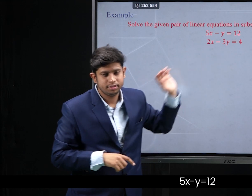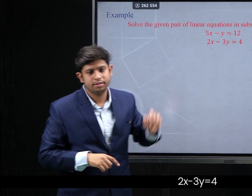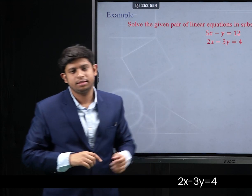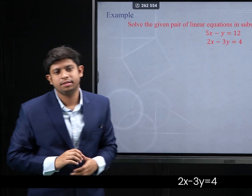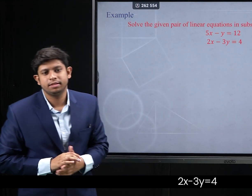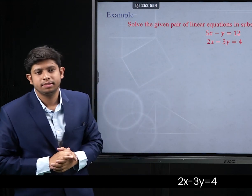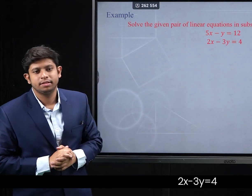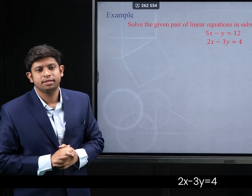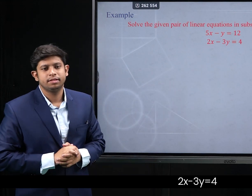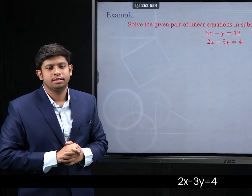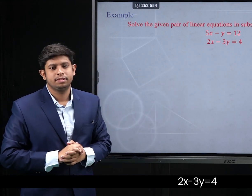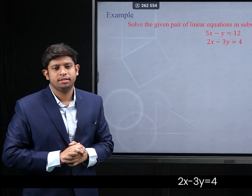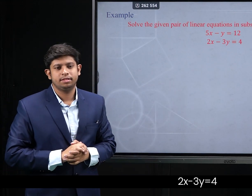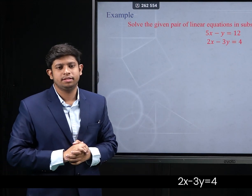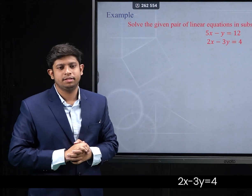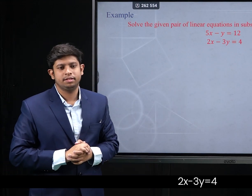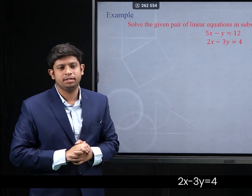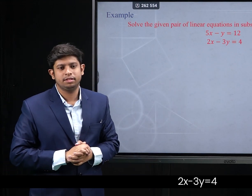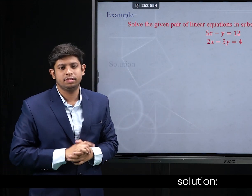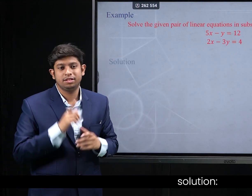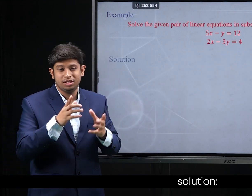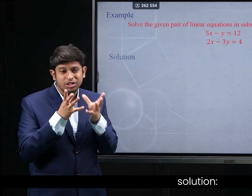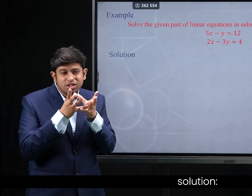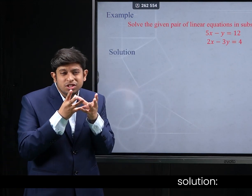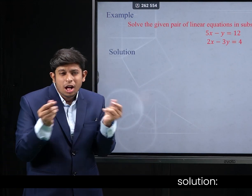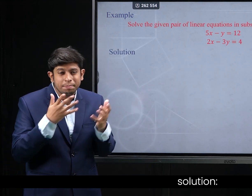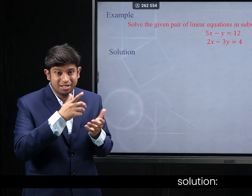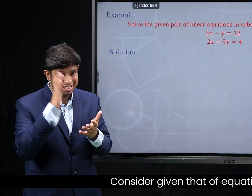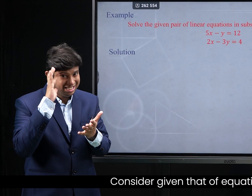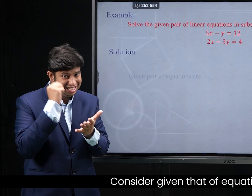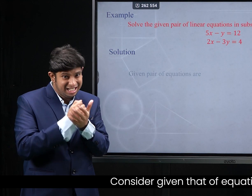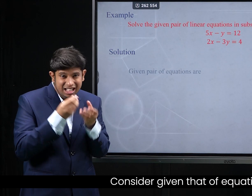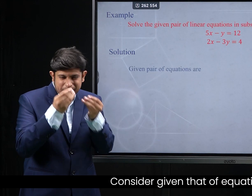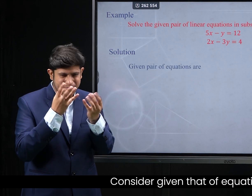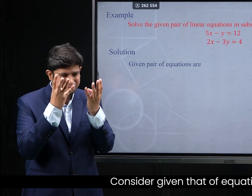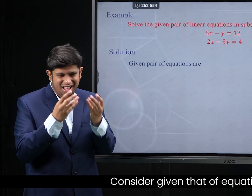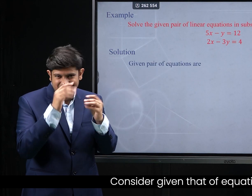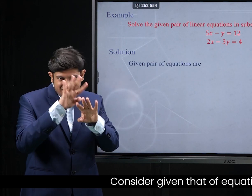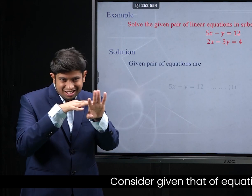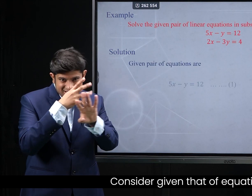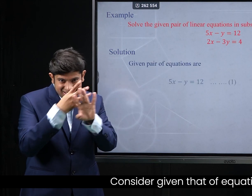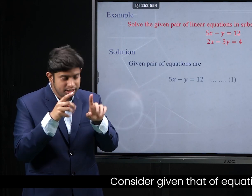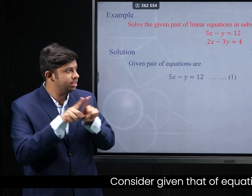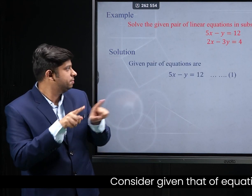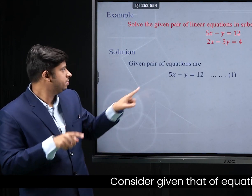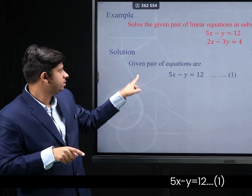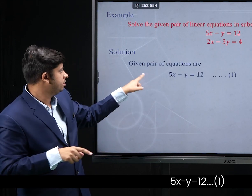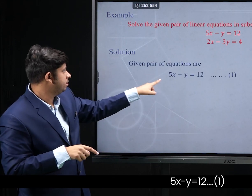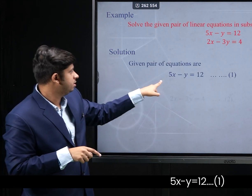2x minus 3y is equal to 4. Solution: consider given pair of equations as 5x minus y is